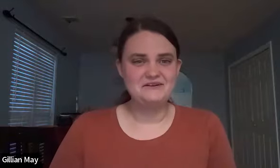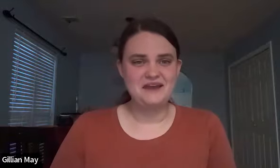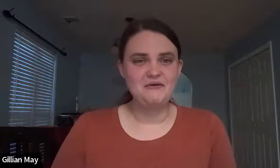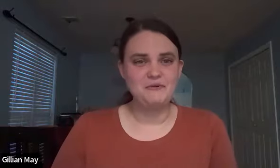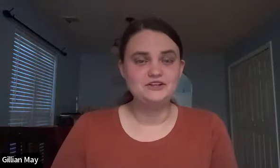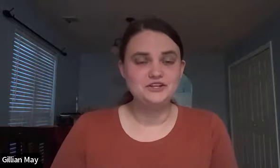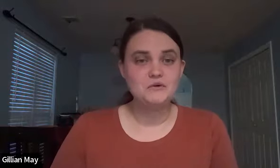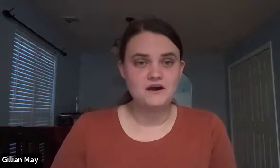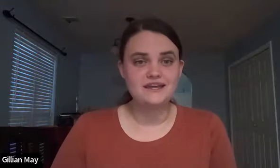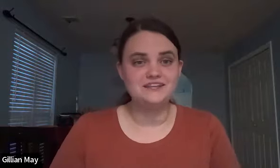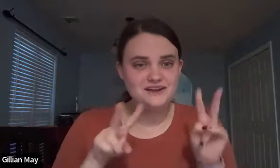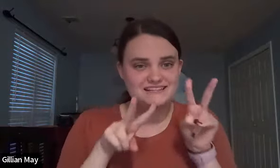Okay. Well, you know what? You guys have